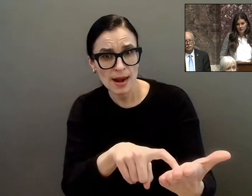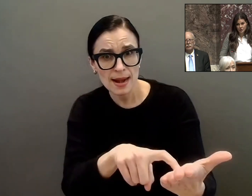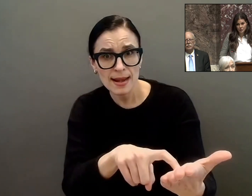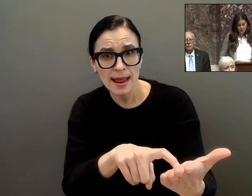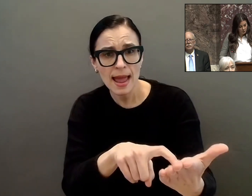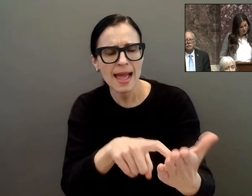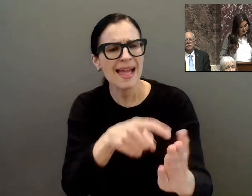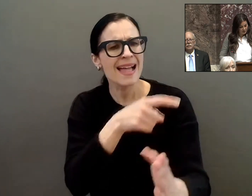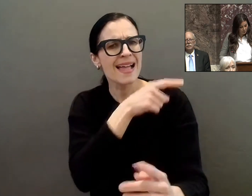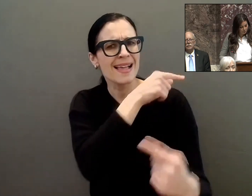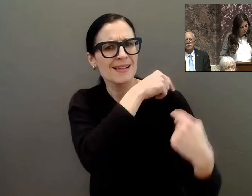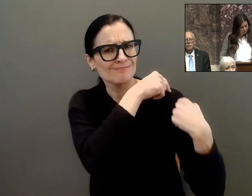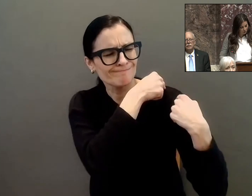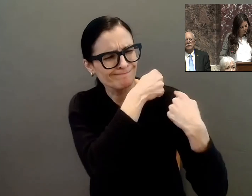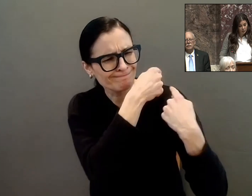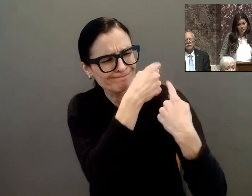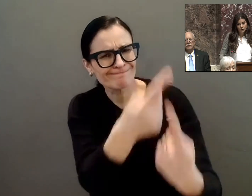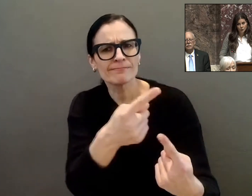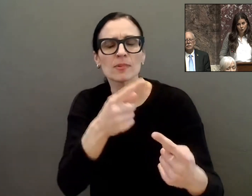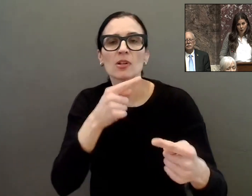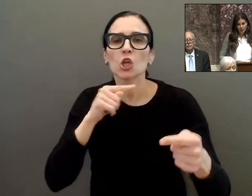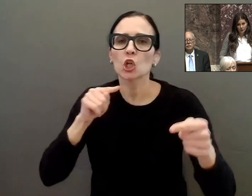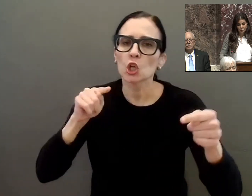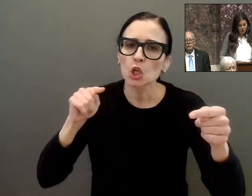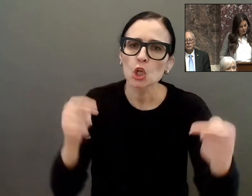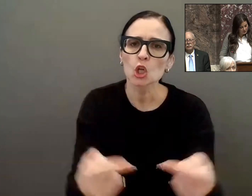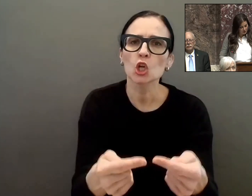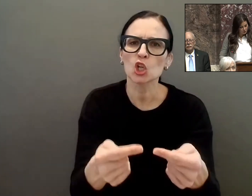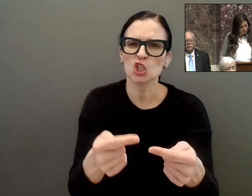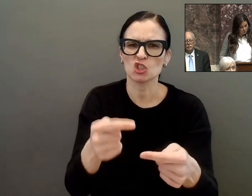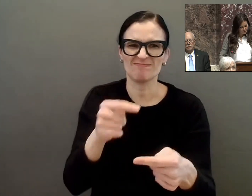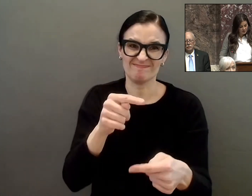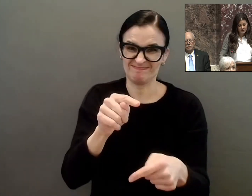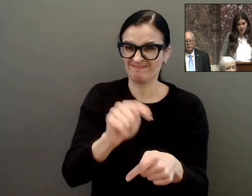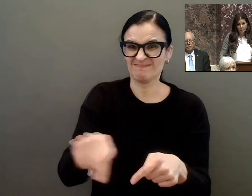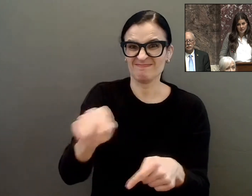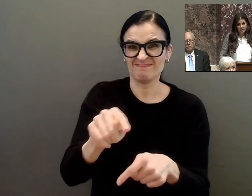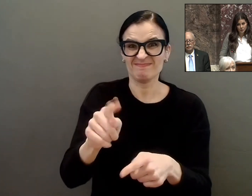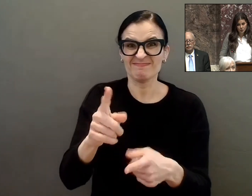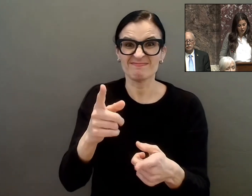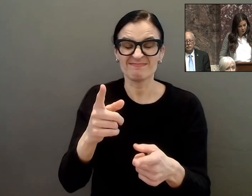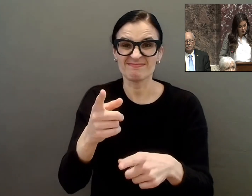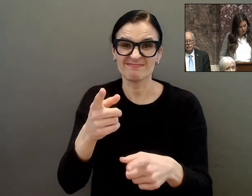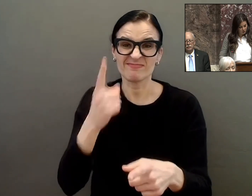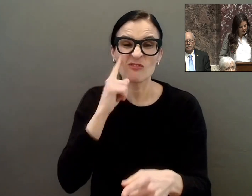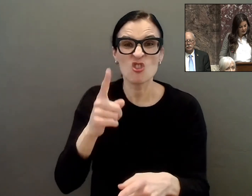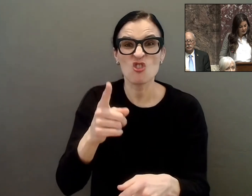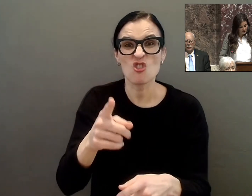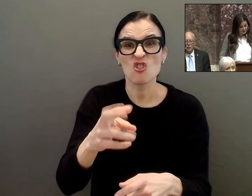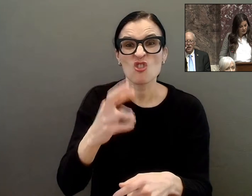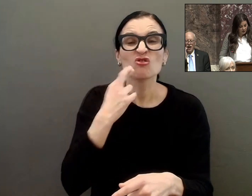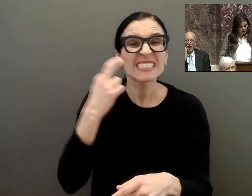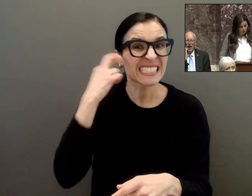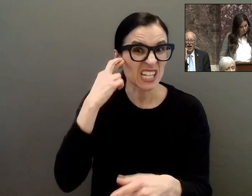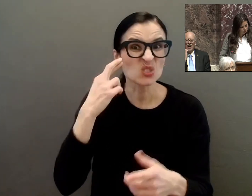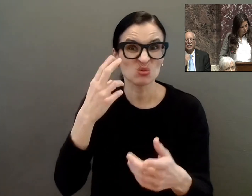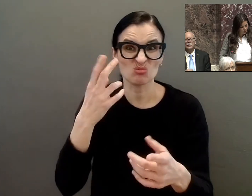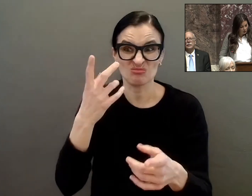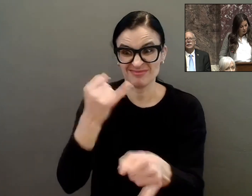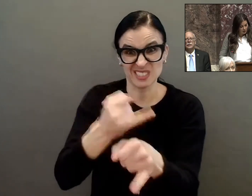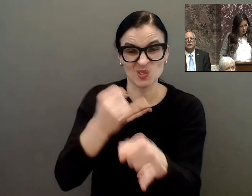the residential school system. Trauma from the residential school system is intergenerational and exists